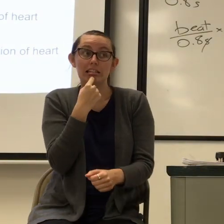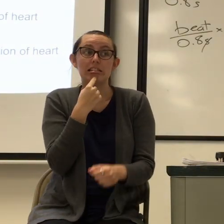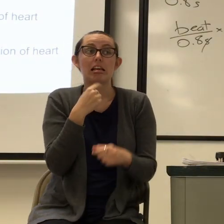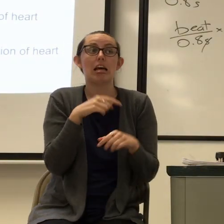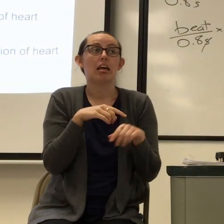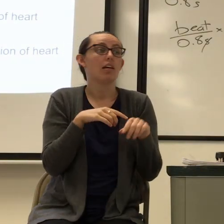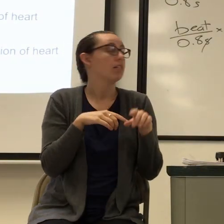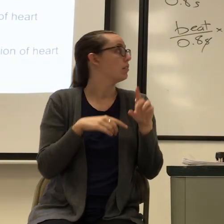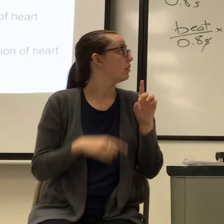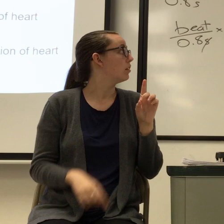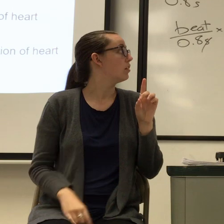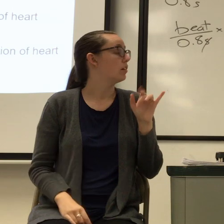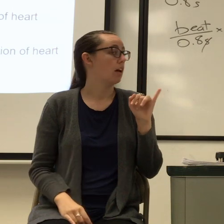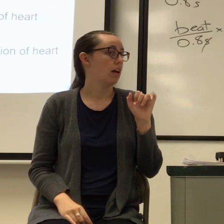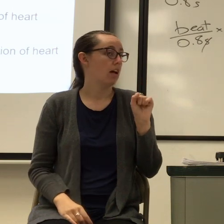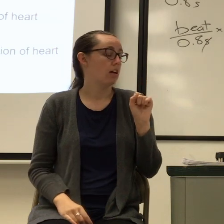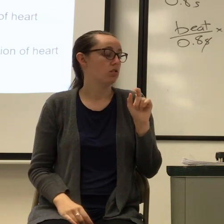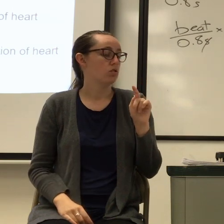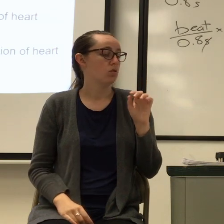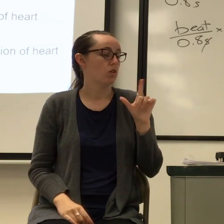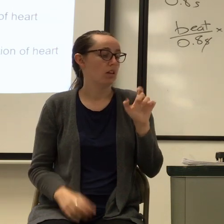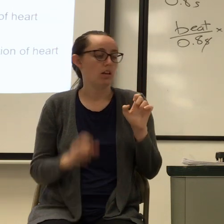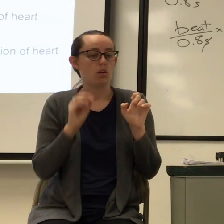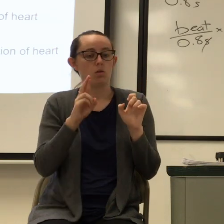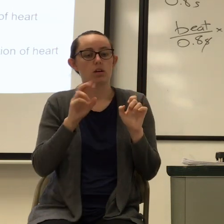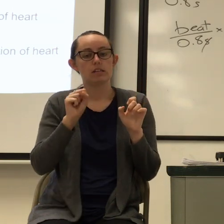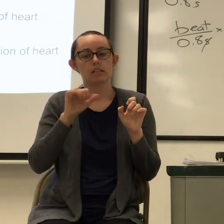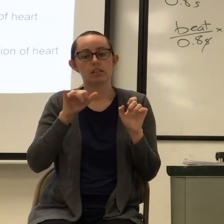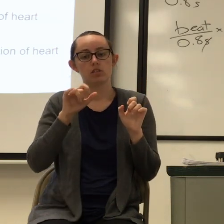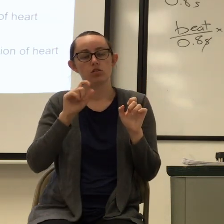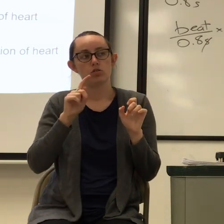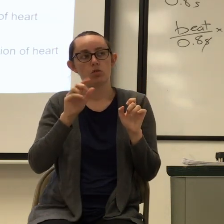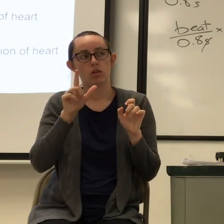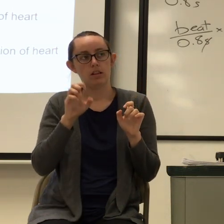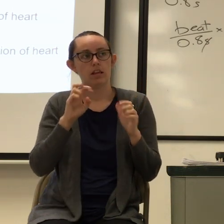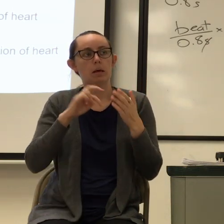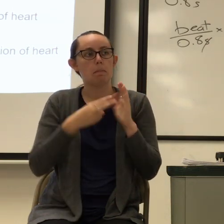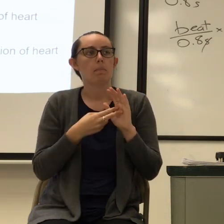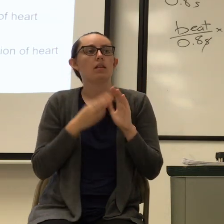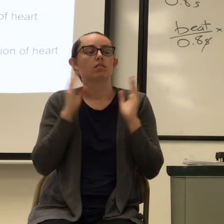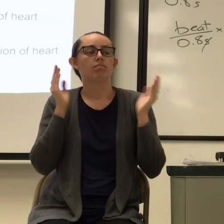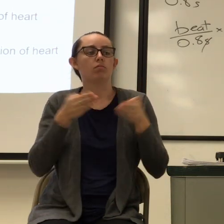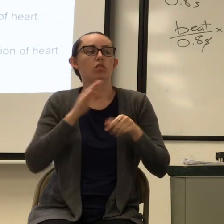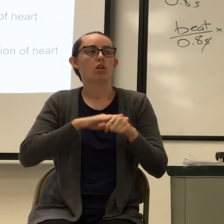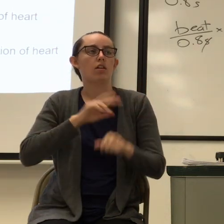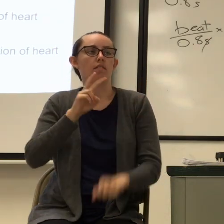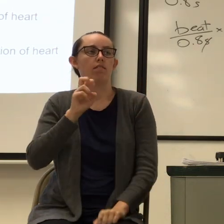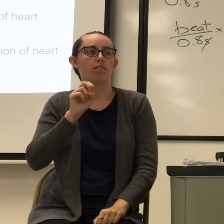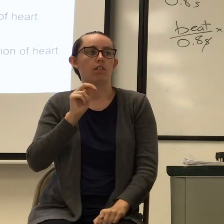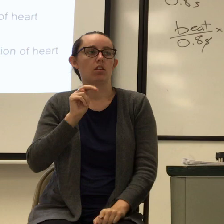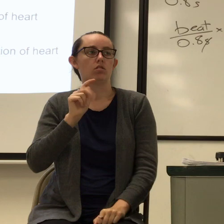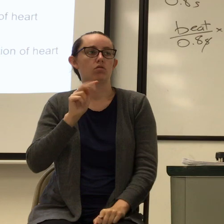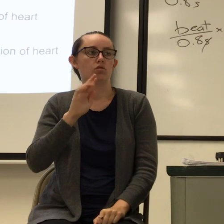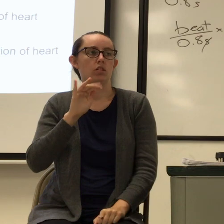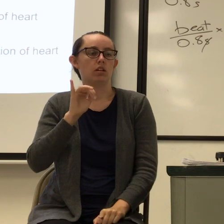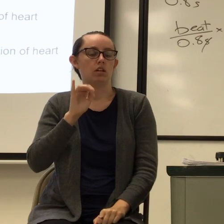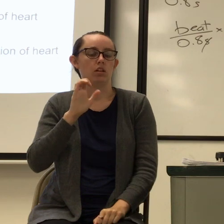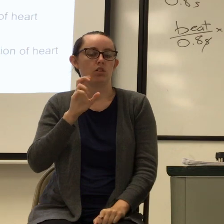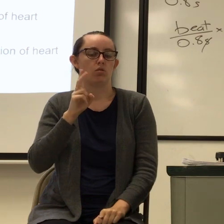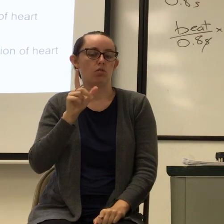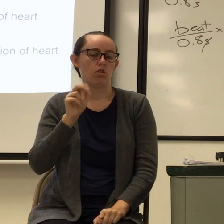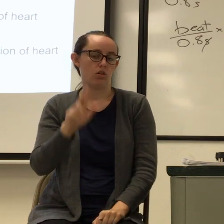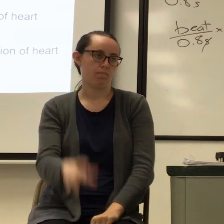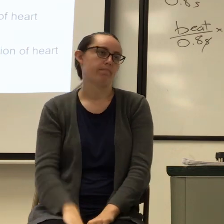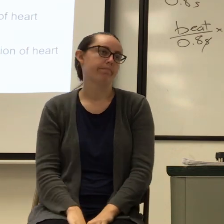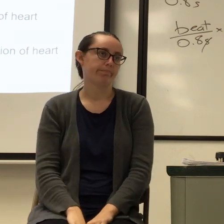important ventricles that are pumping the blood. Okay. The other things to keep in mind as we go